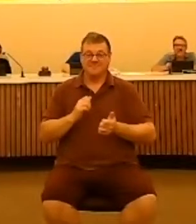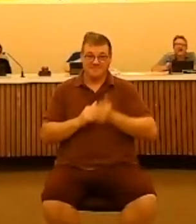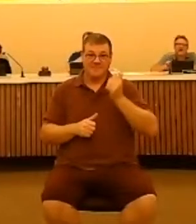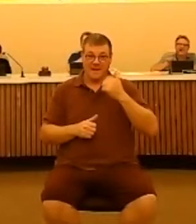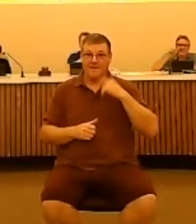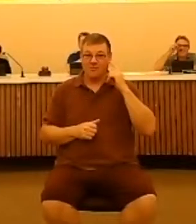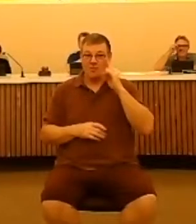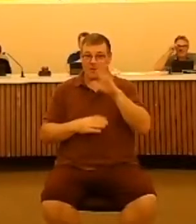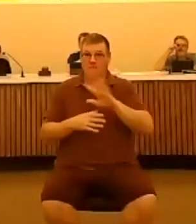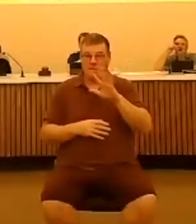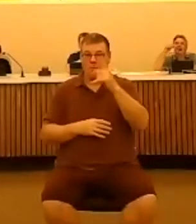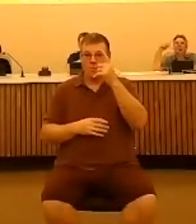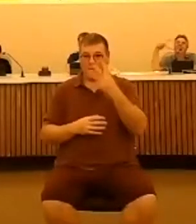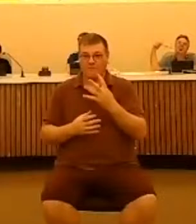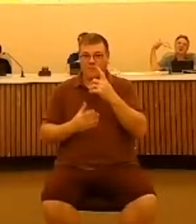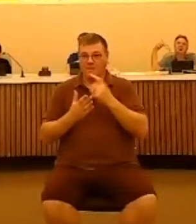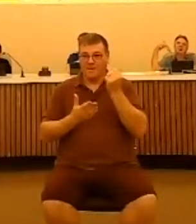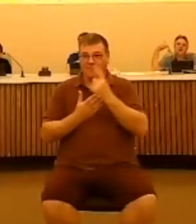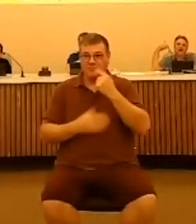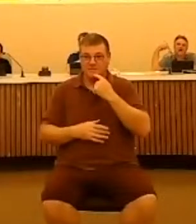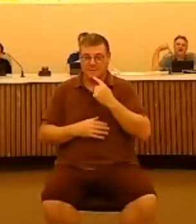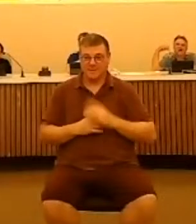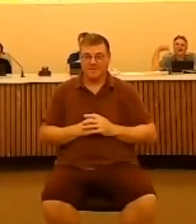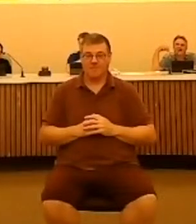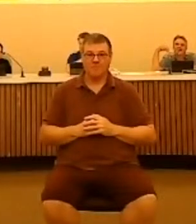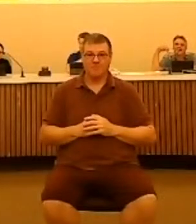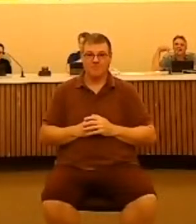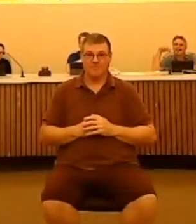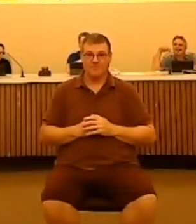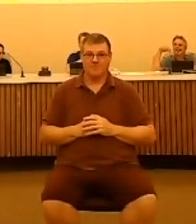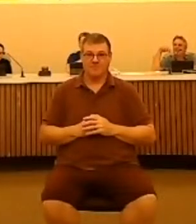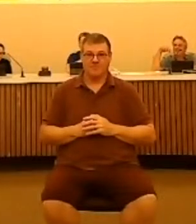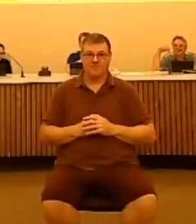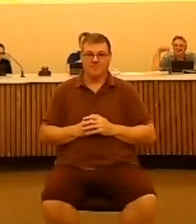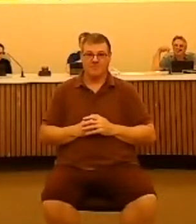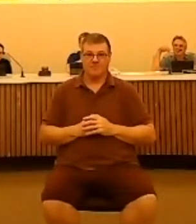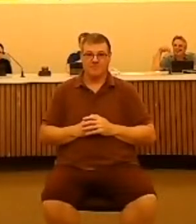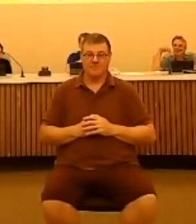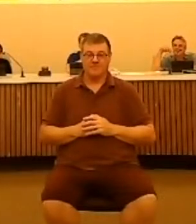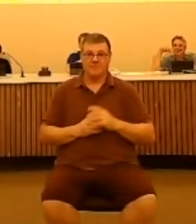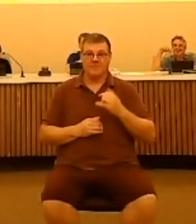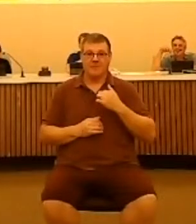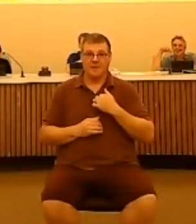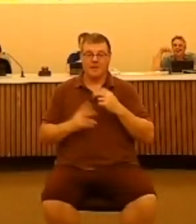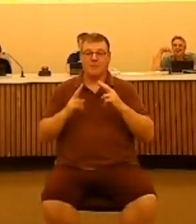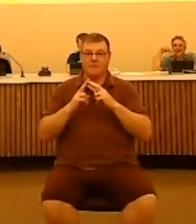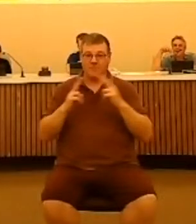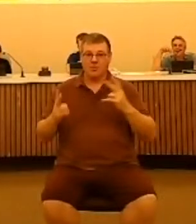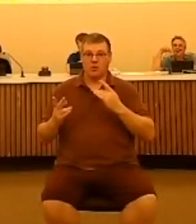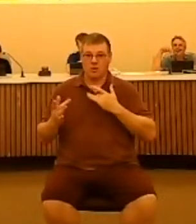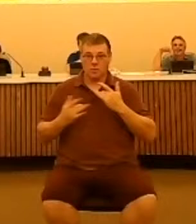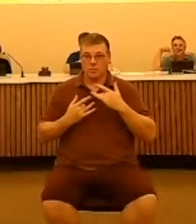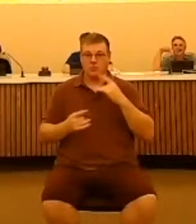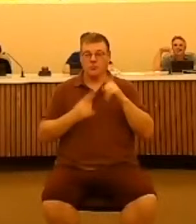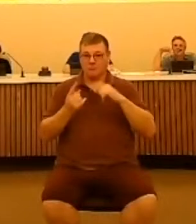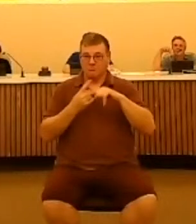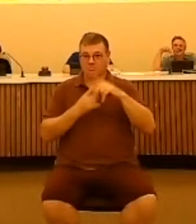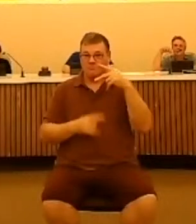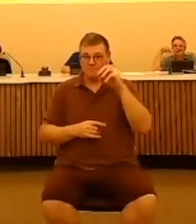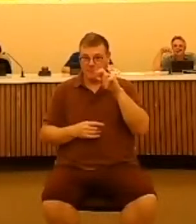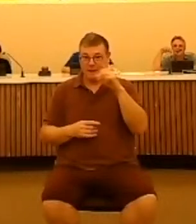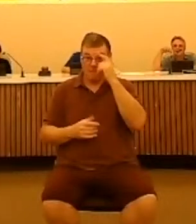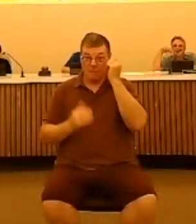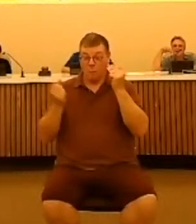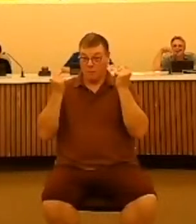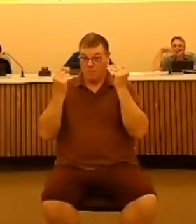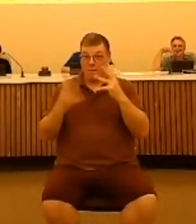heard about a quarter of whatever was said, but Sorry about that. yeah, but I'm just very concerned about that pond, because when we get a lot